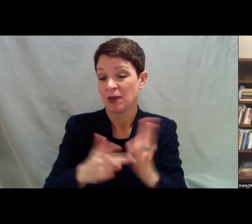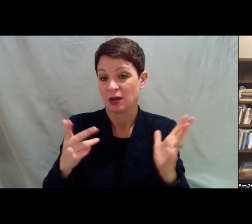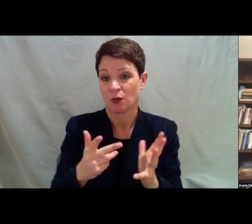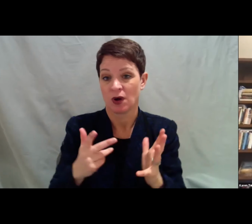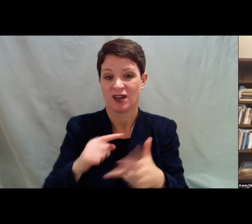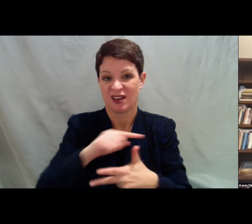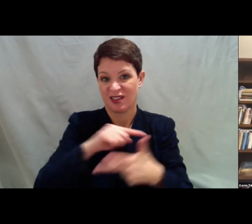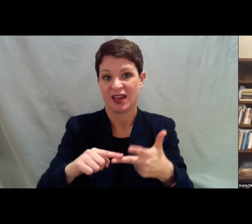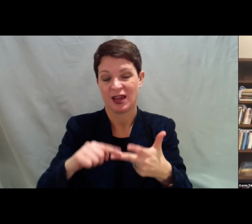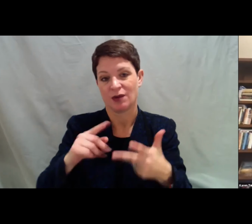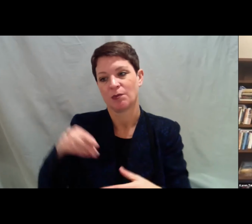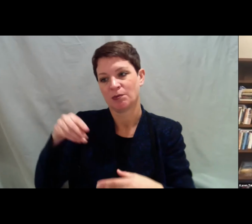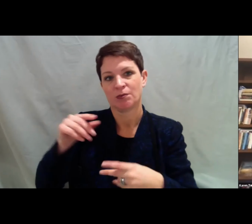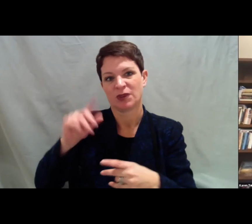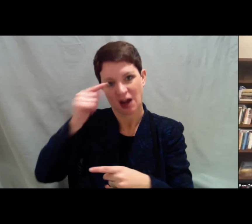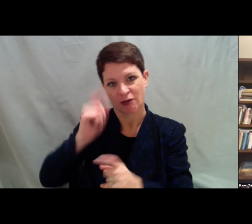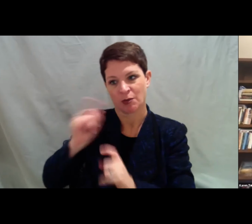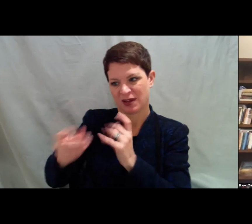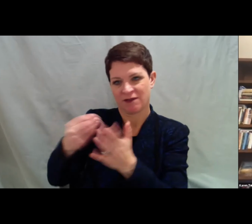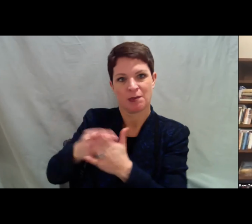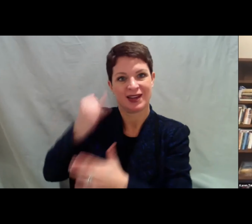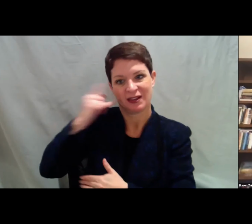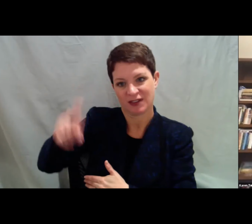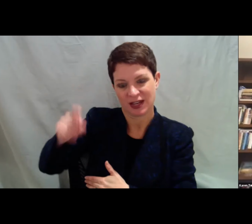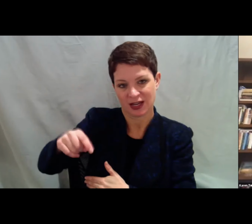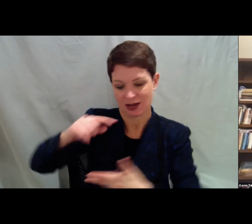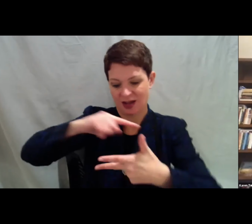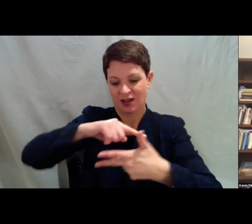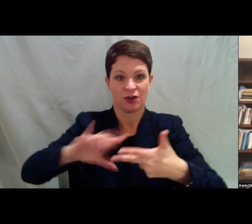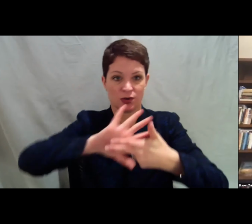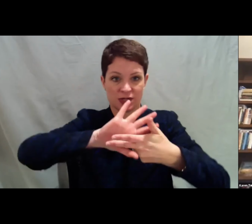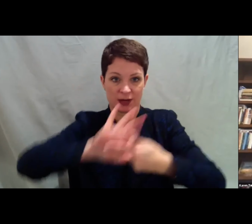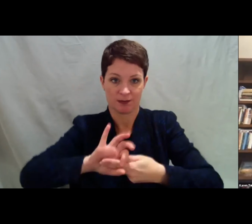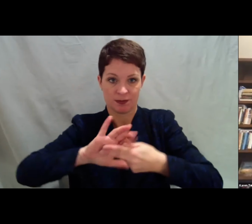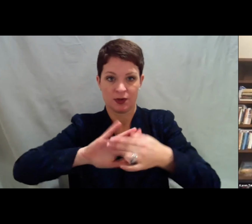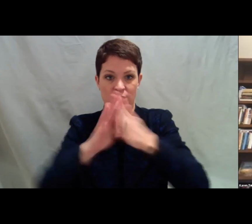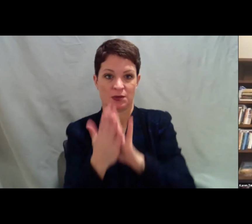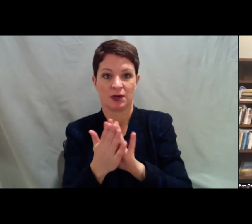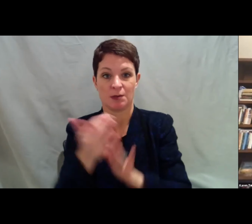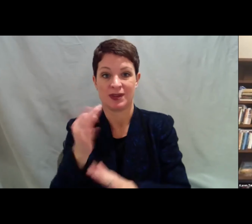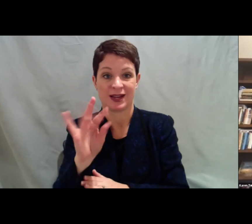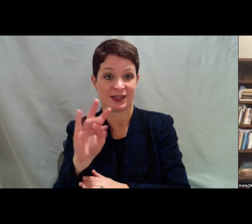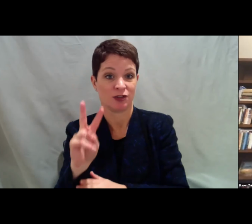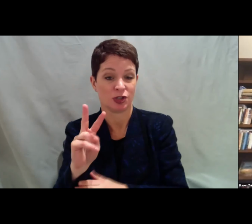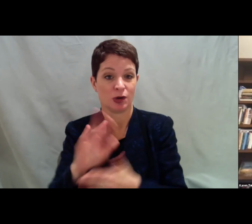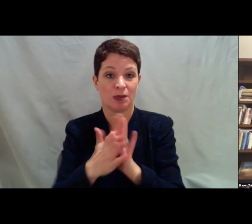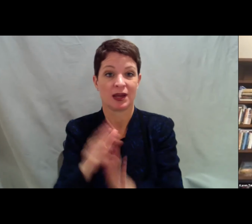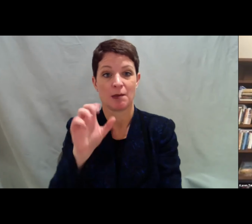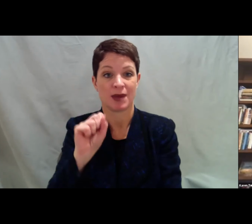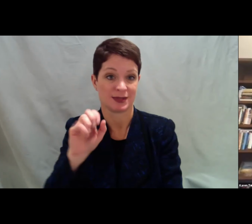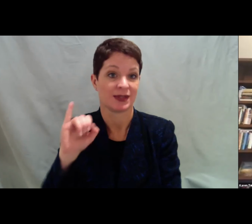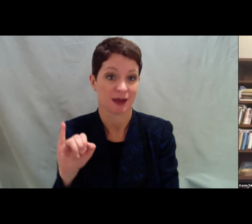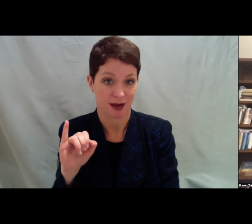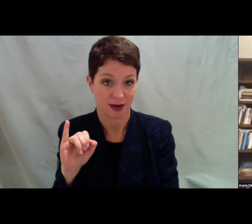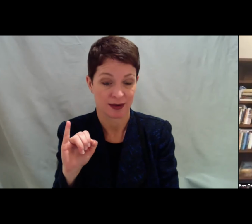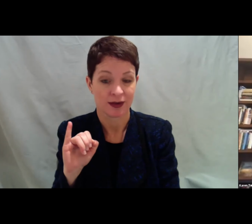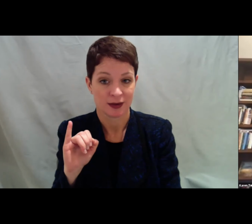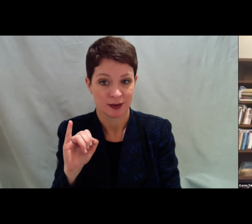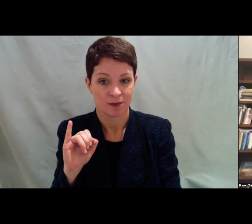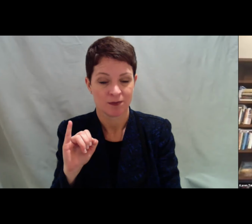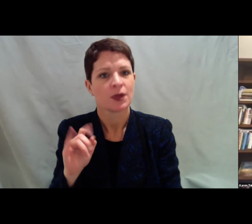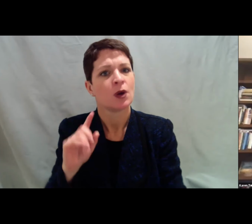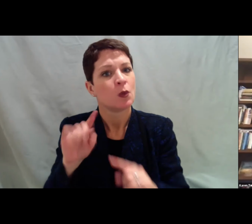government aid if they needed it. These programs get rolled together in 1972 to become the SSI program. And in